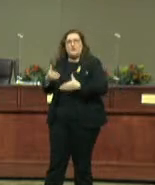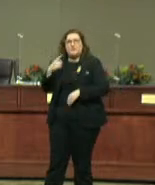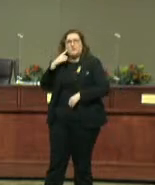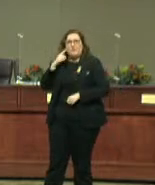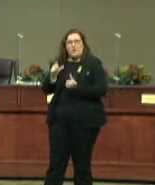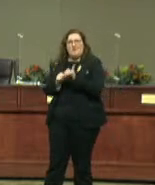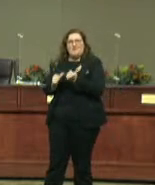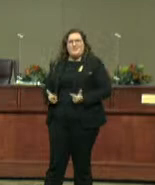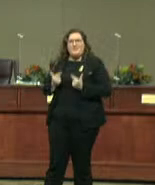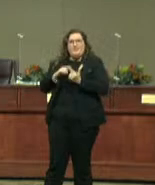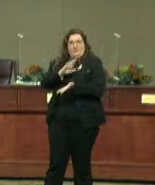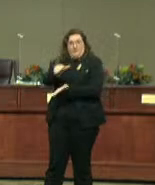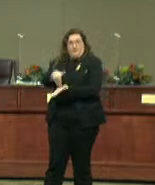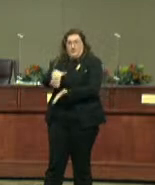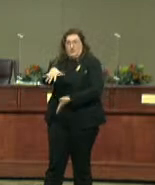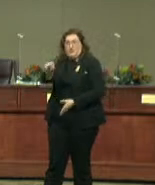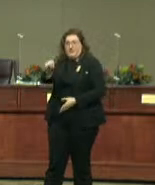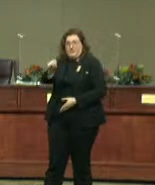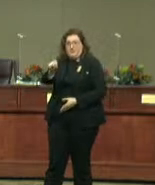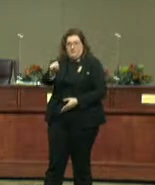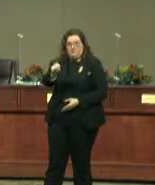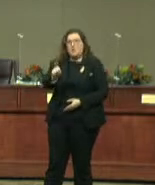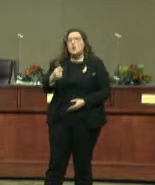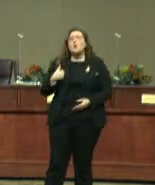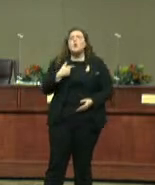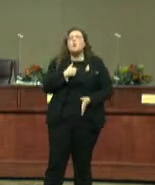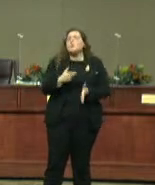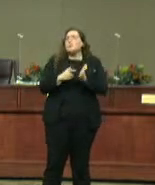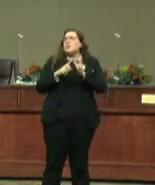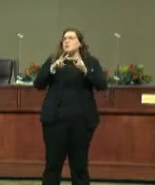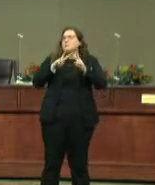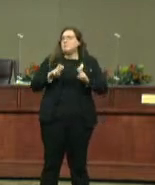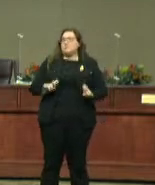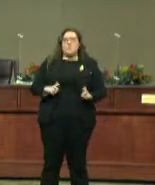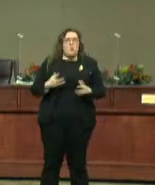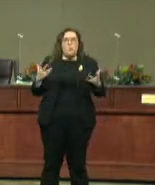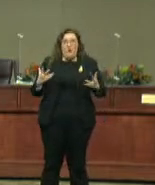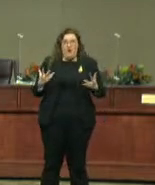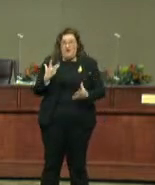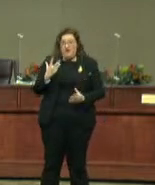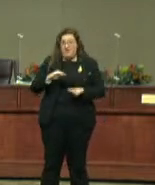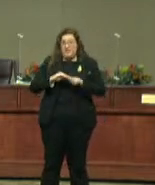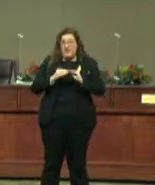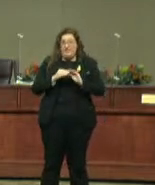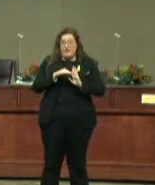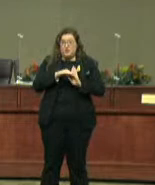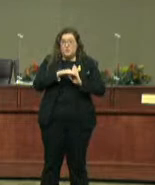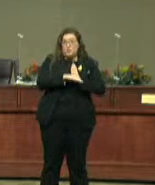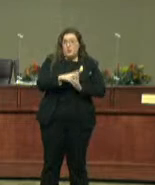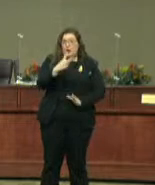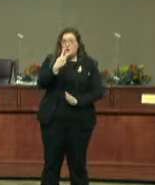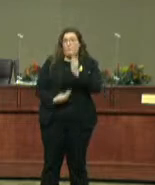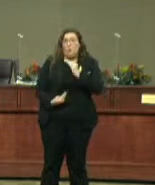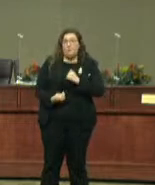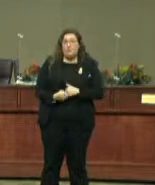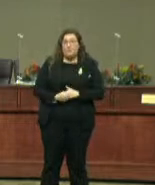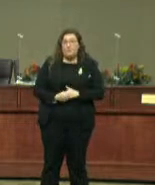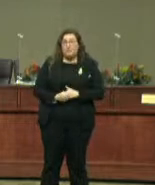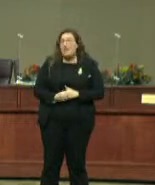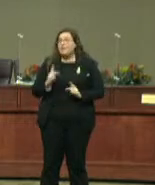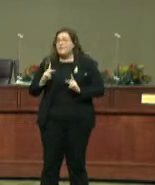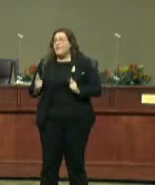So a few things here to look at it. First, both groups have decreased. It has decreased infection for residents and